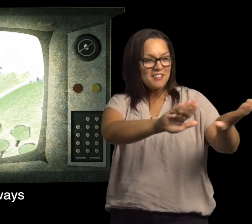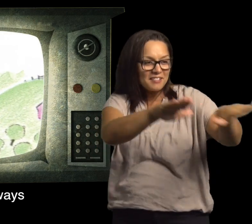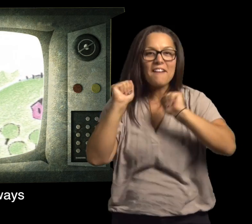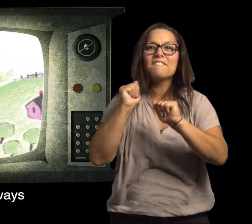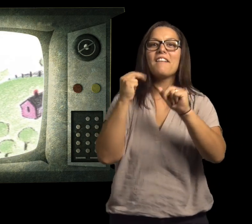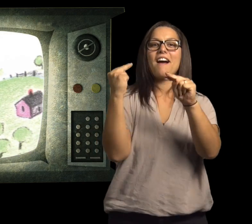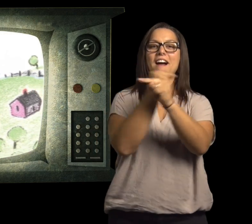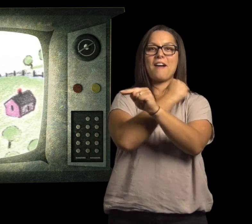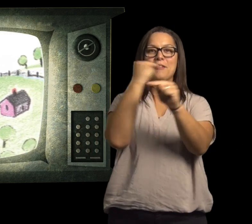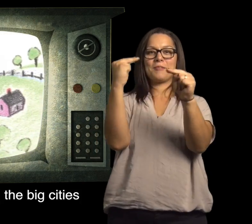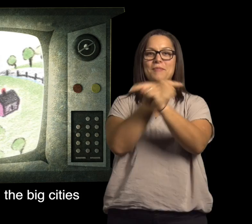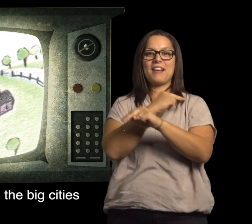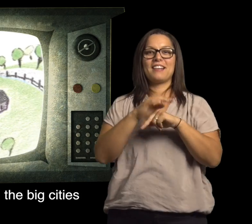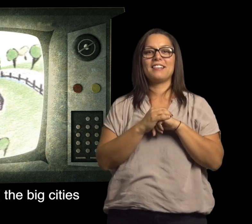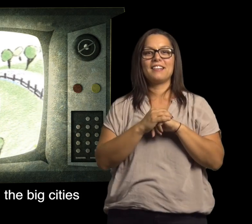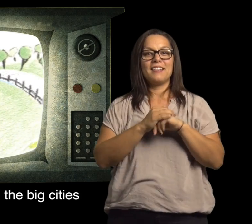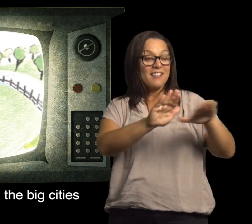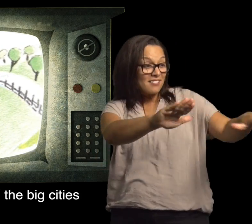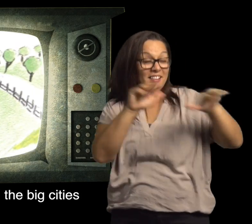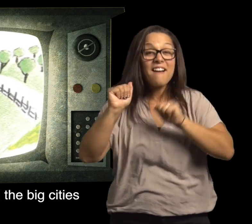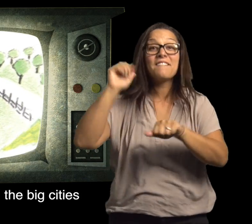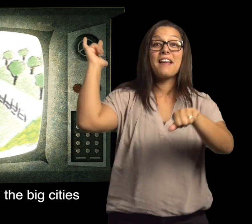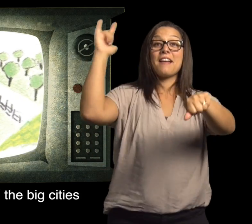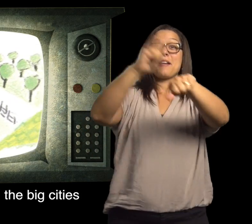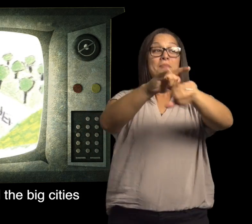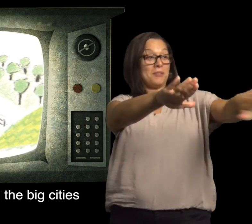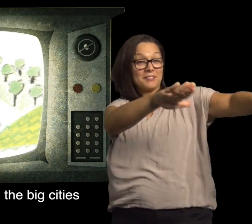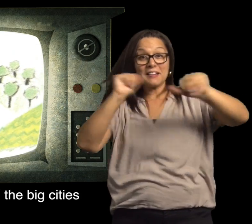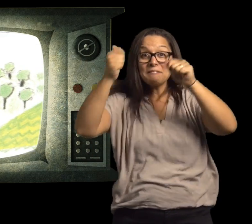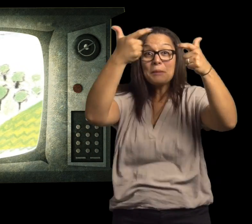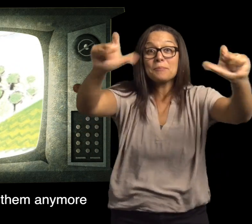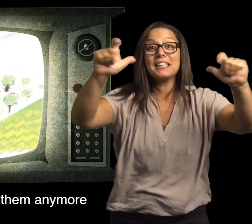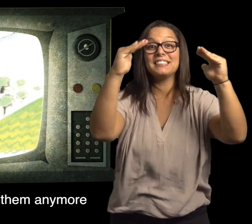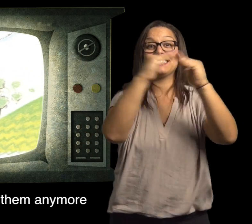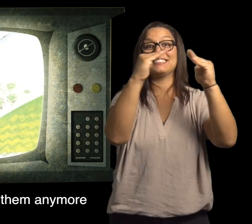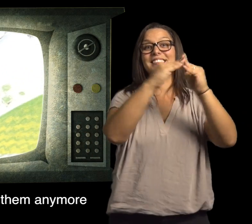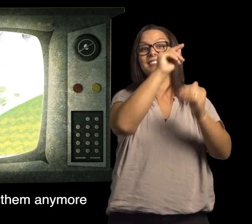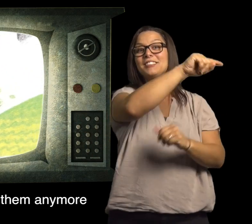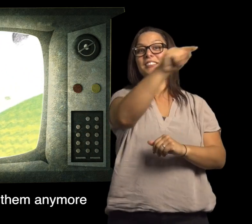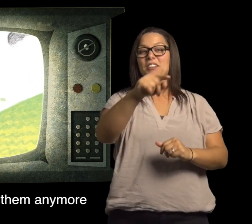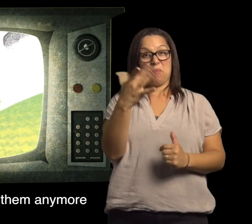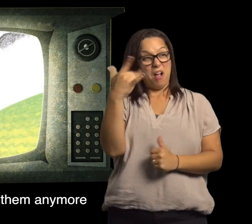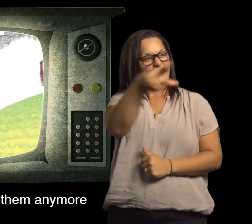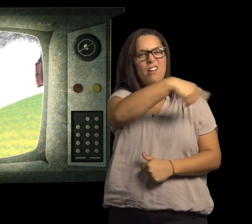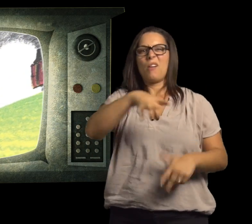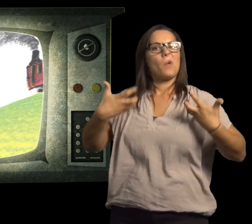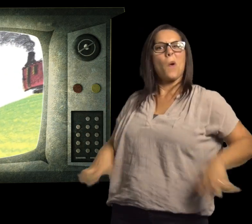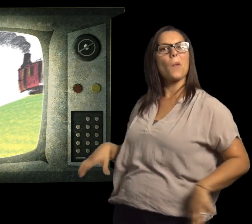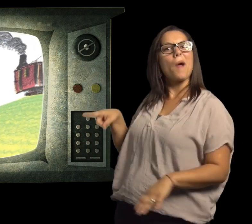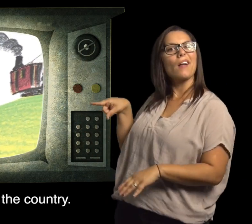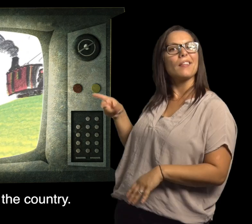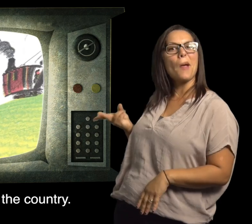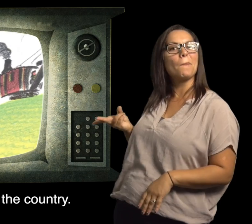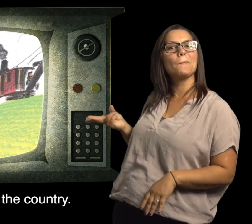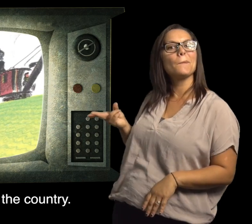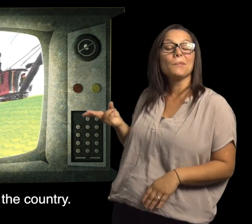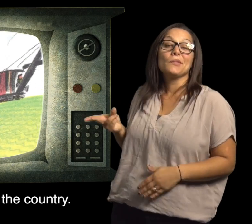highways and the airports and the big cities where no one wanted them anymore, and went